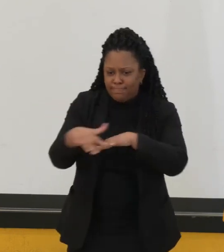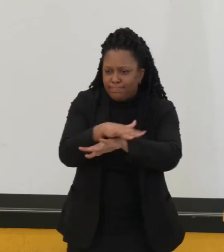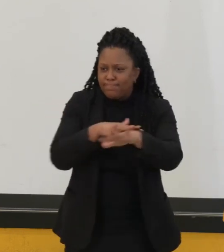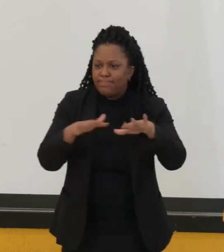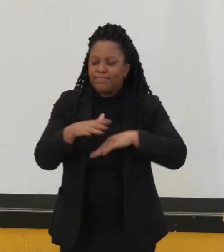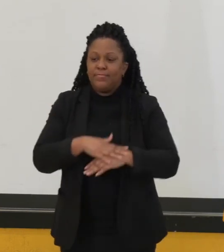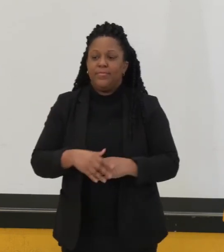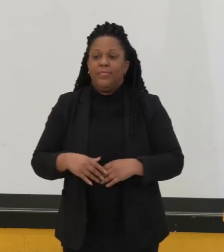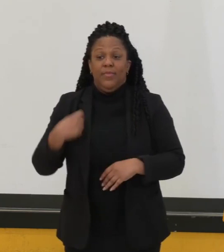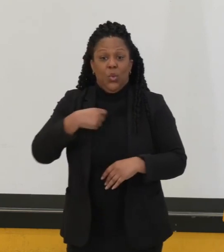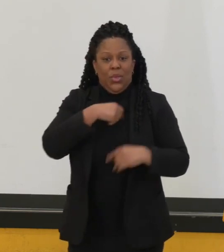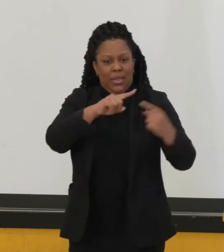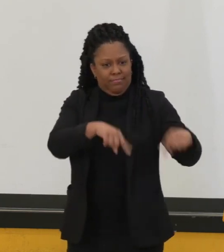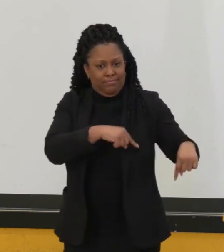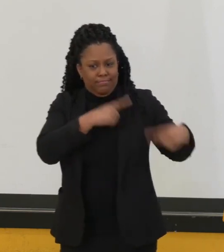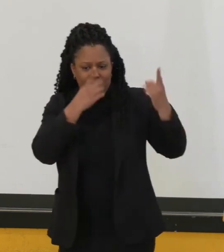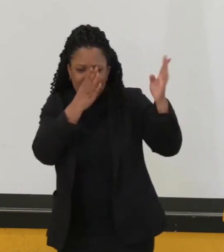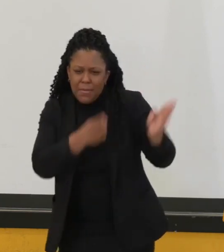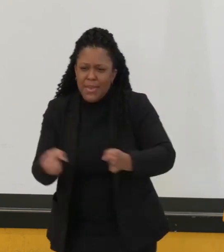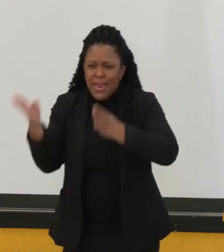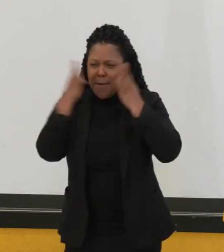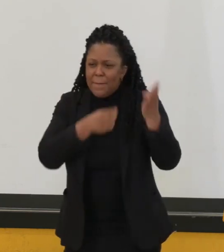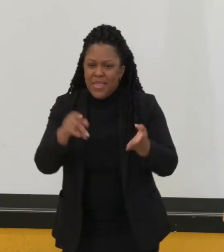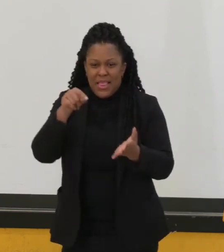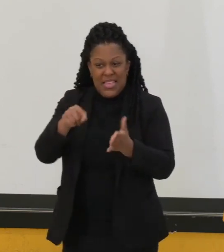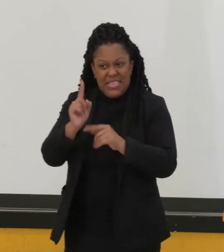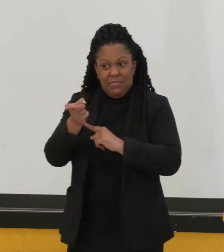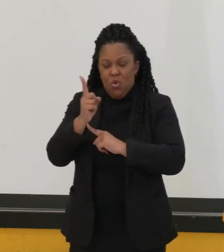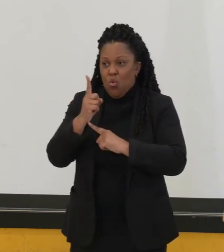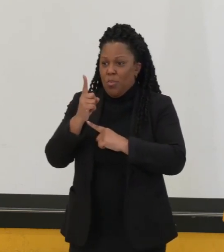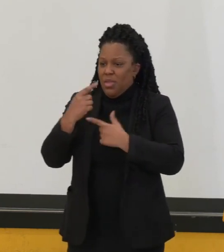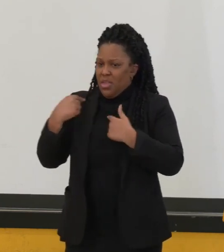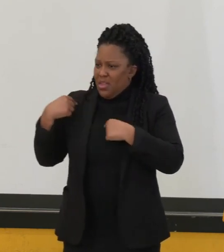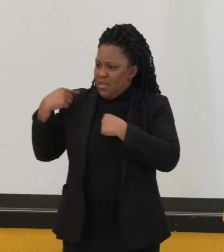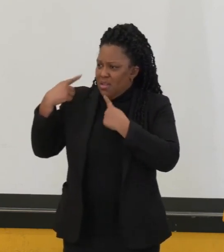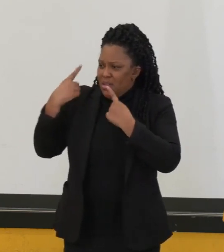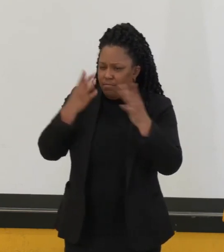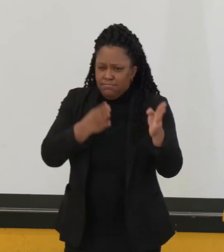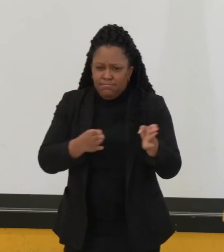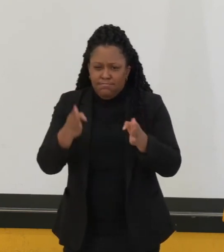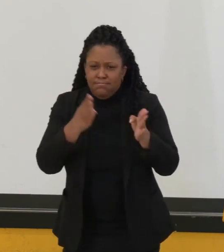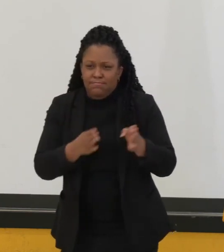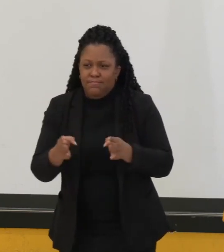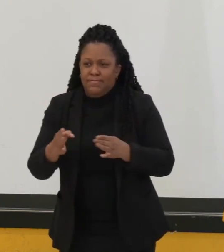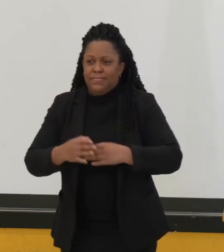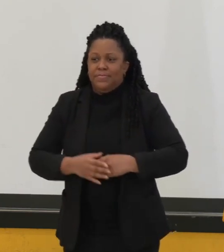so the fact that we're expediting the presence and moving into phase three just a bit faster,